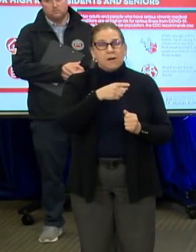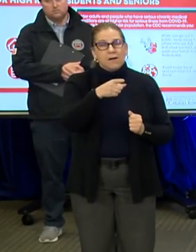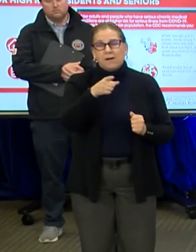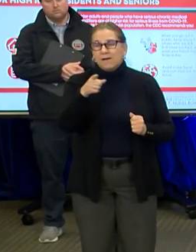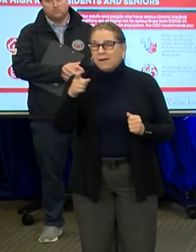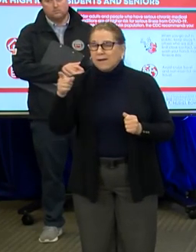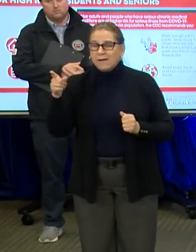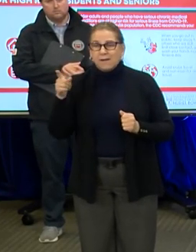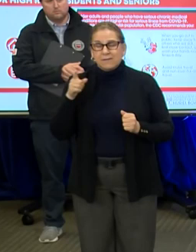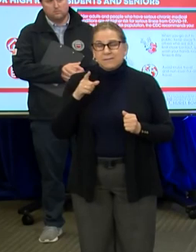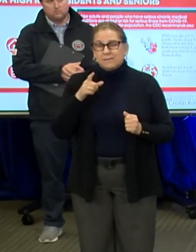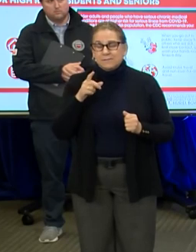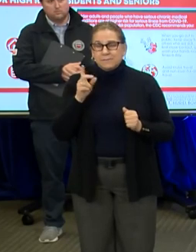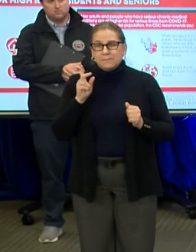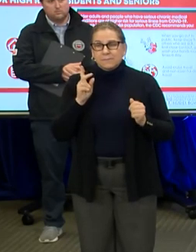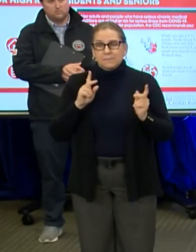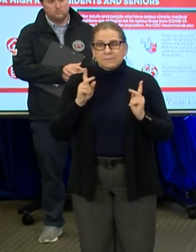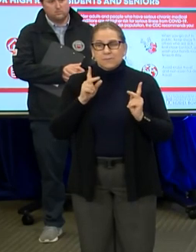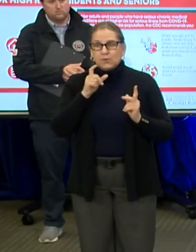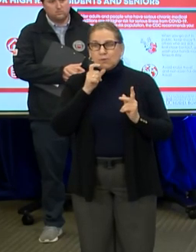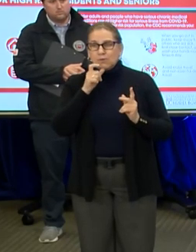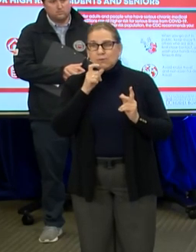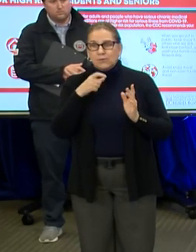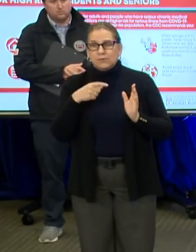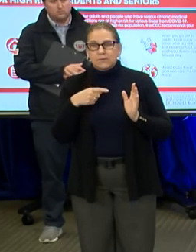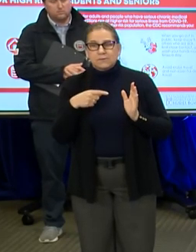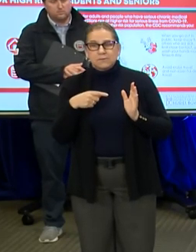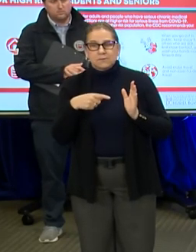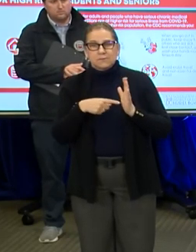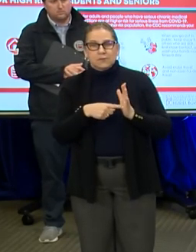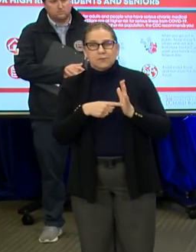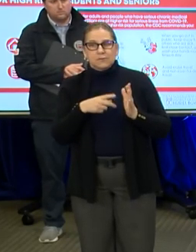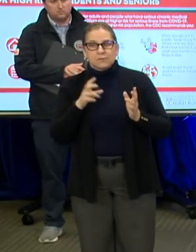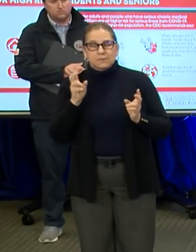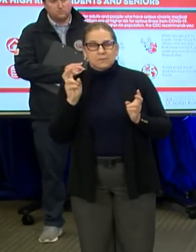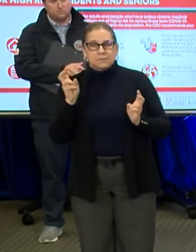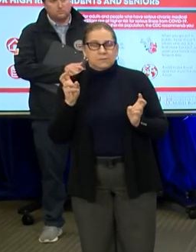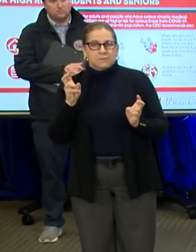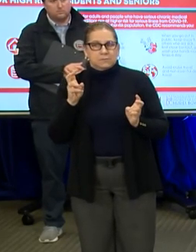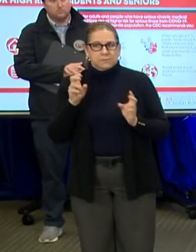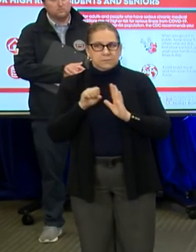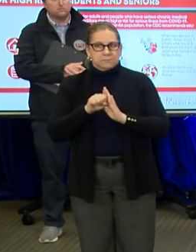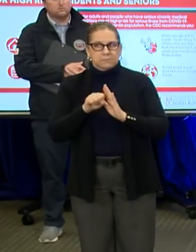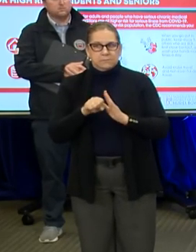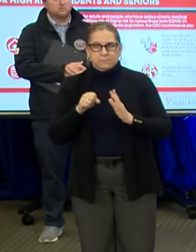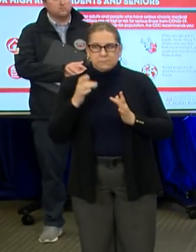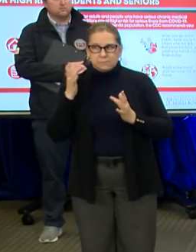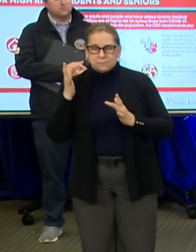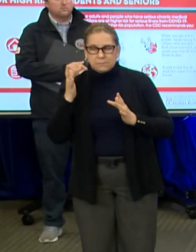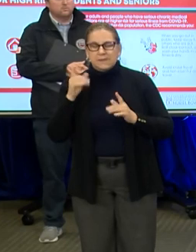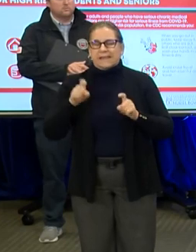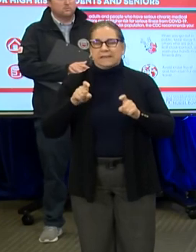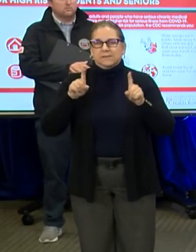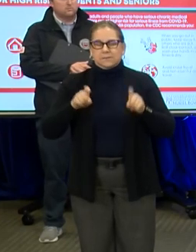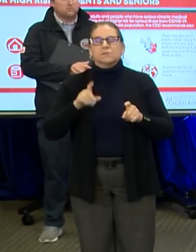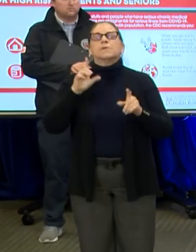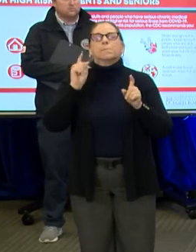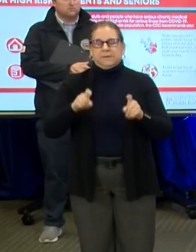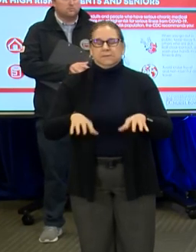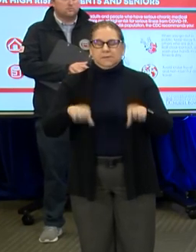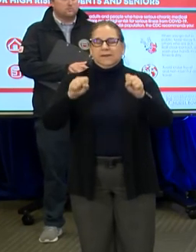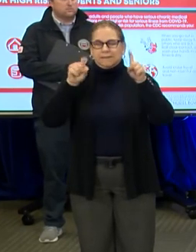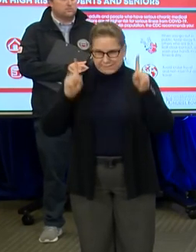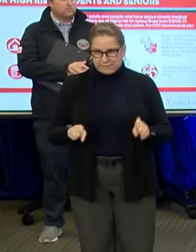clinical needs for testing is able to get one. Doctors are still making, the only ones